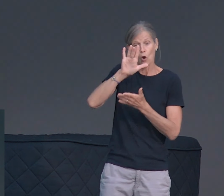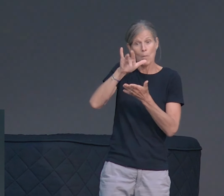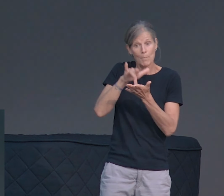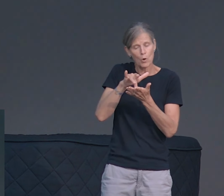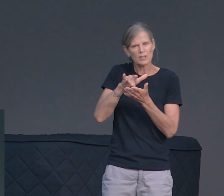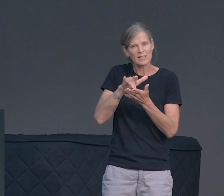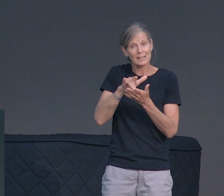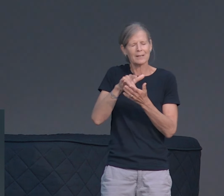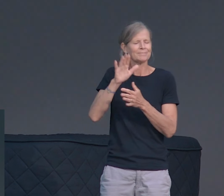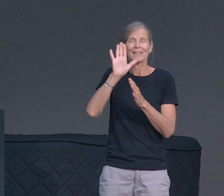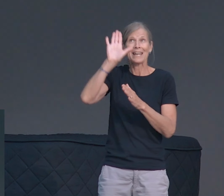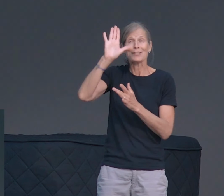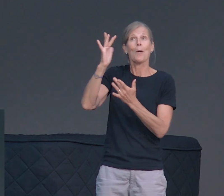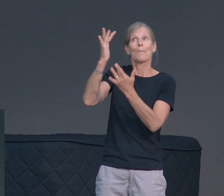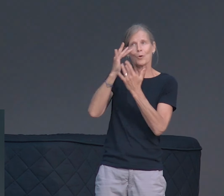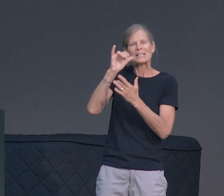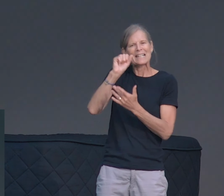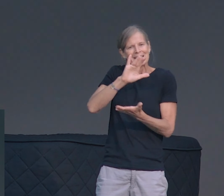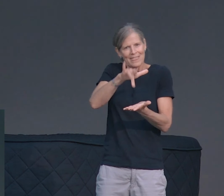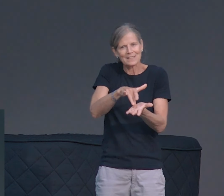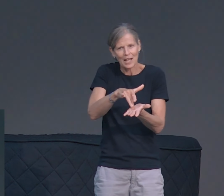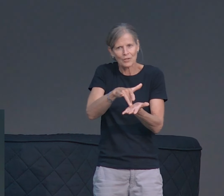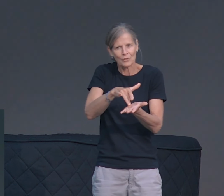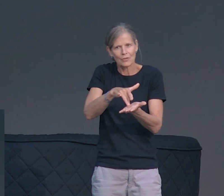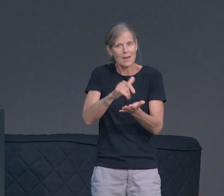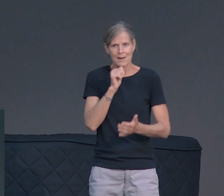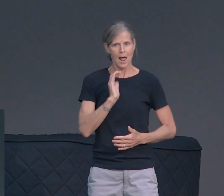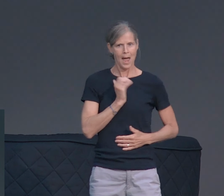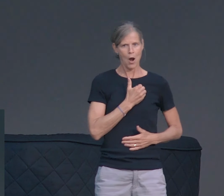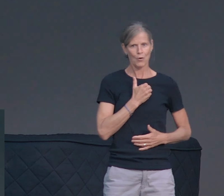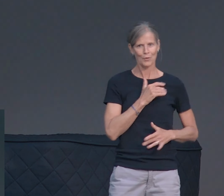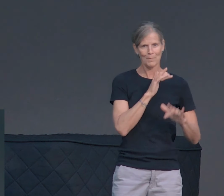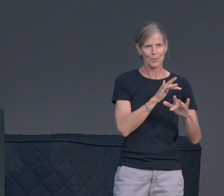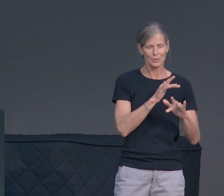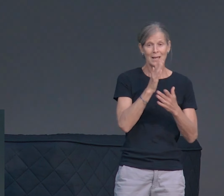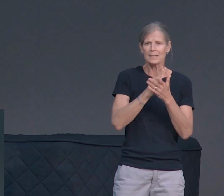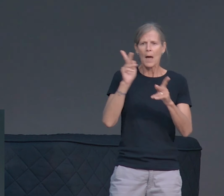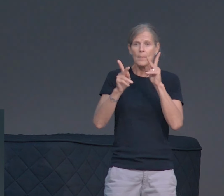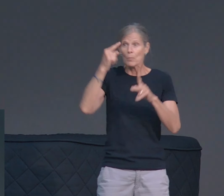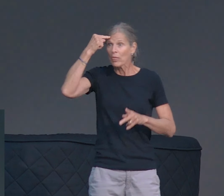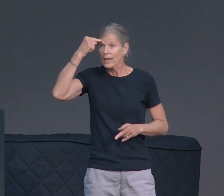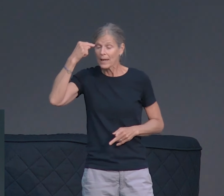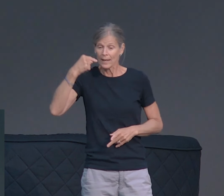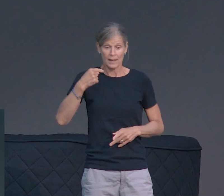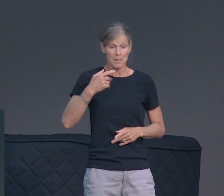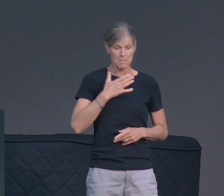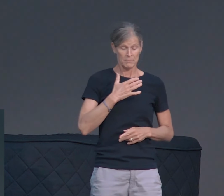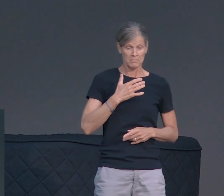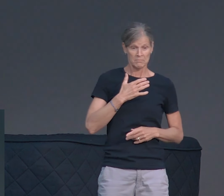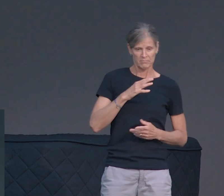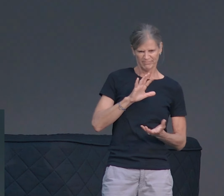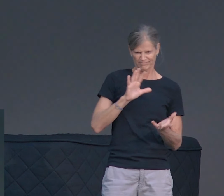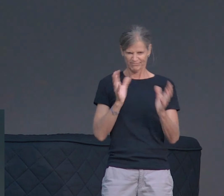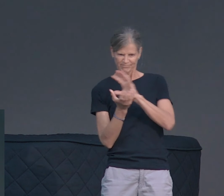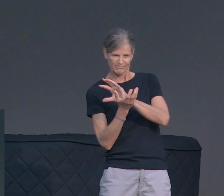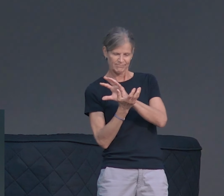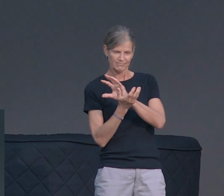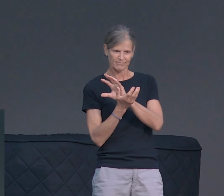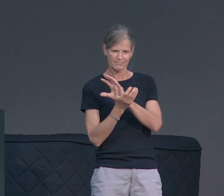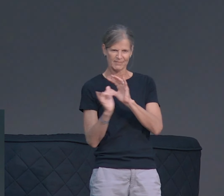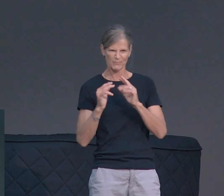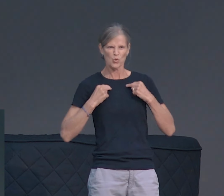verse. Not our mercy. Not our mercy. Some people take this verse and they turn it around in a really human-centered